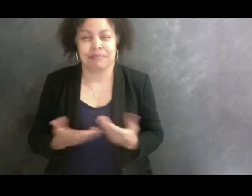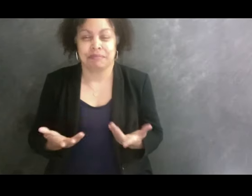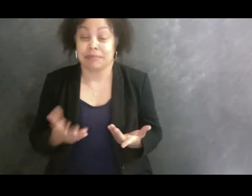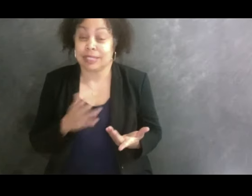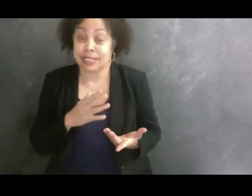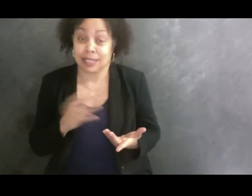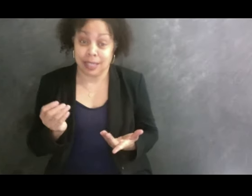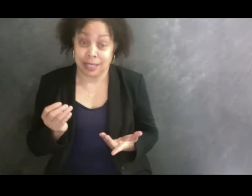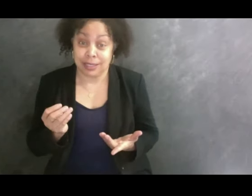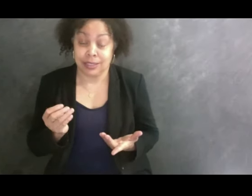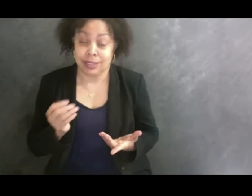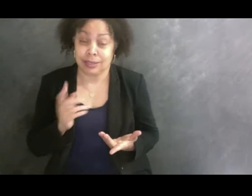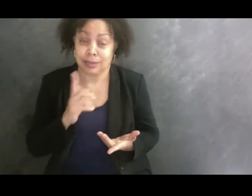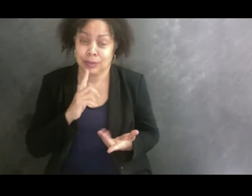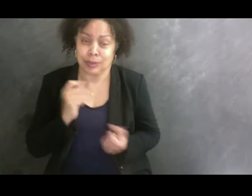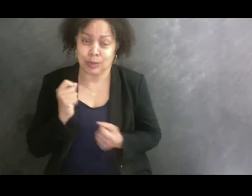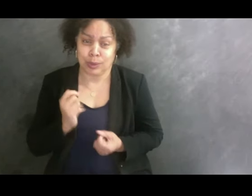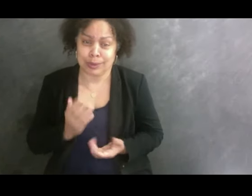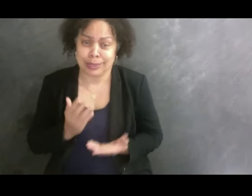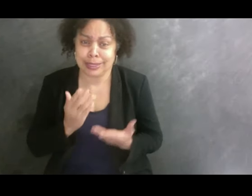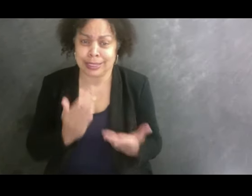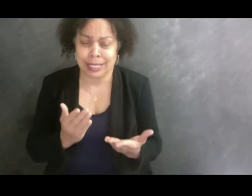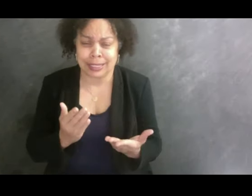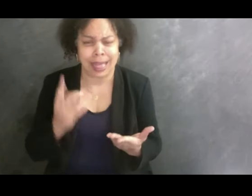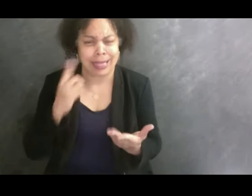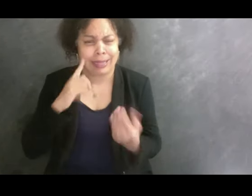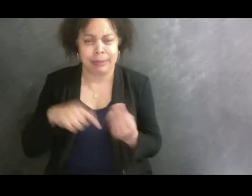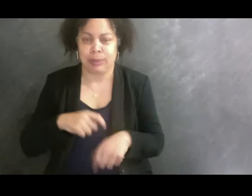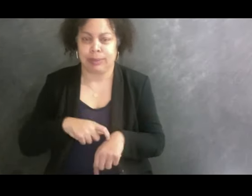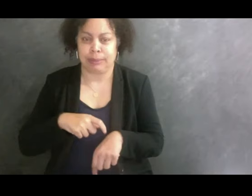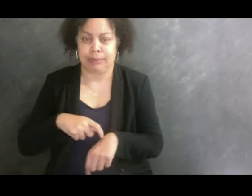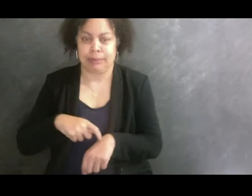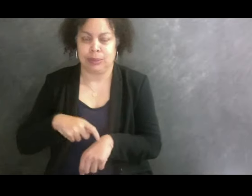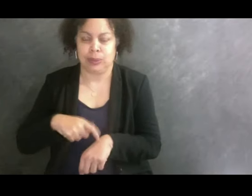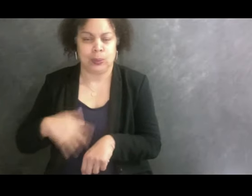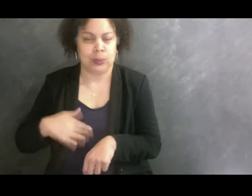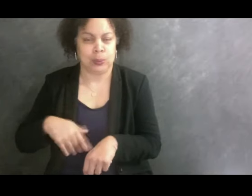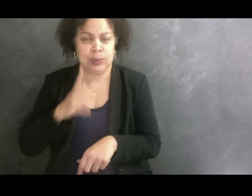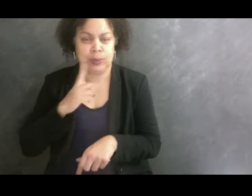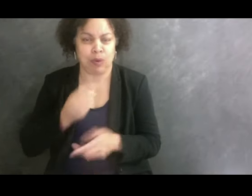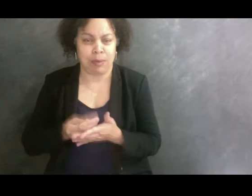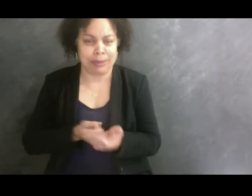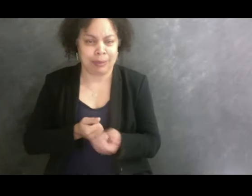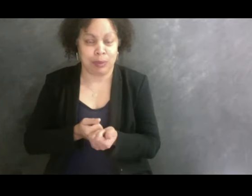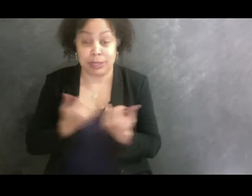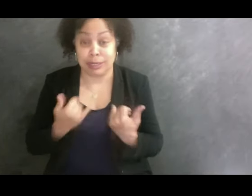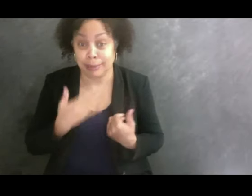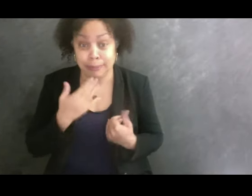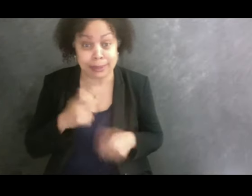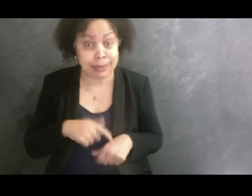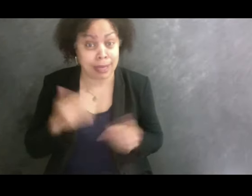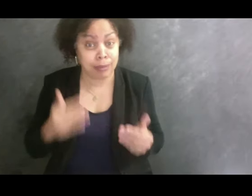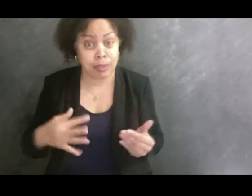do really suggest that you think about the timeliness of the grant support. Is this the best time for you if you're